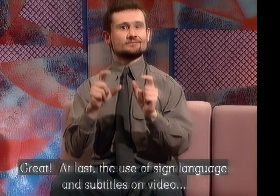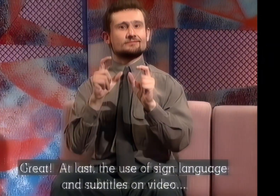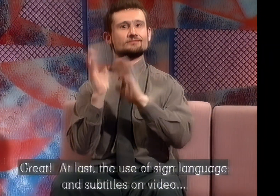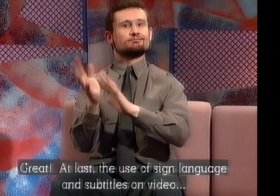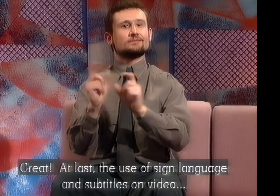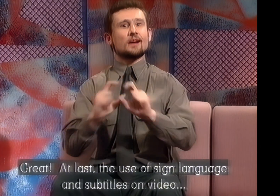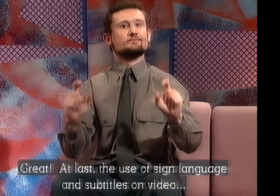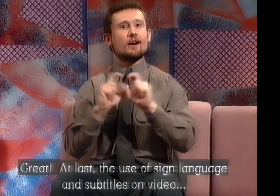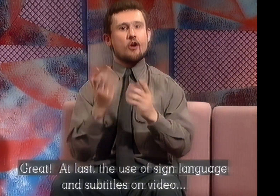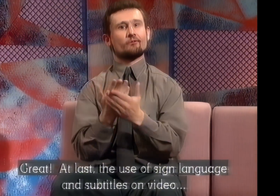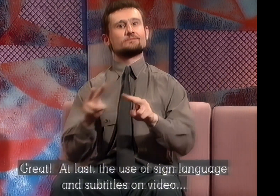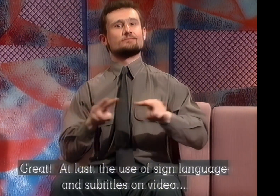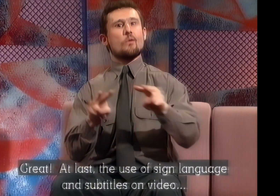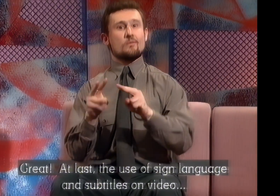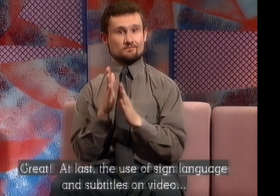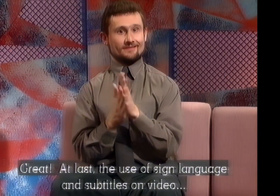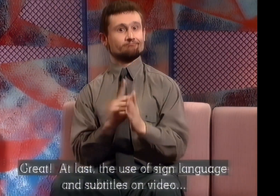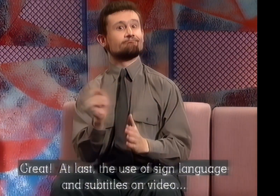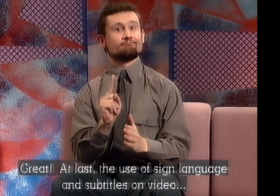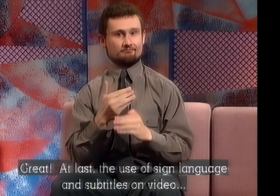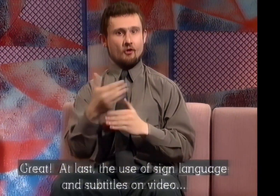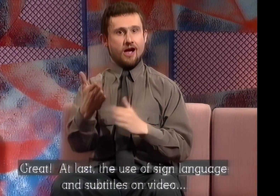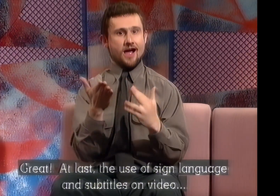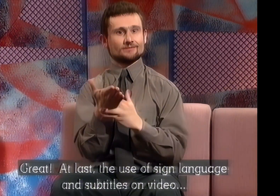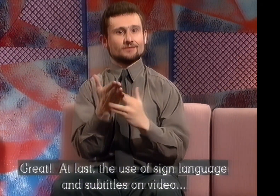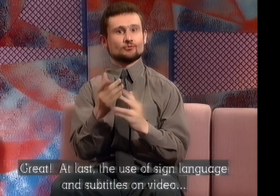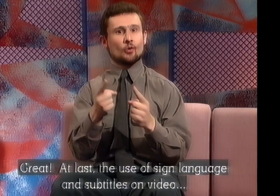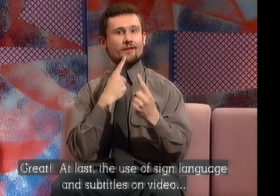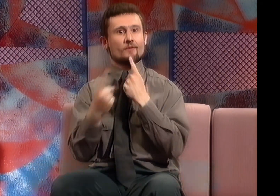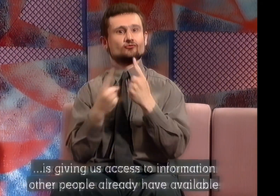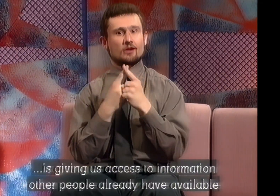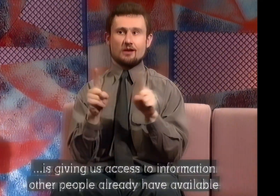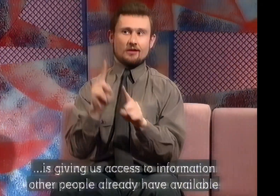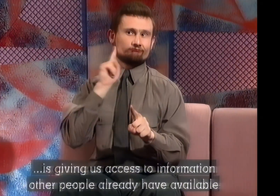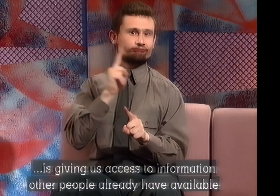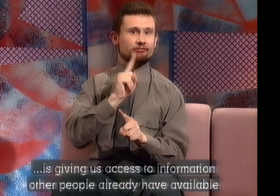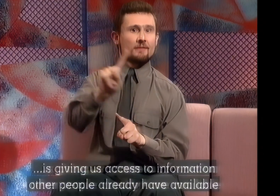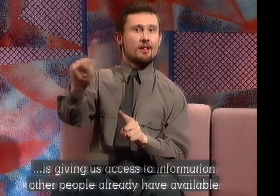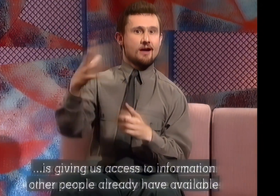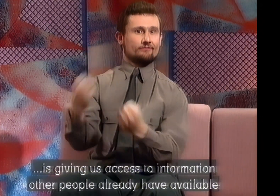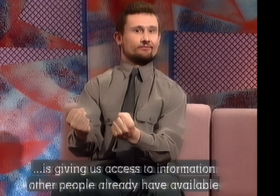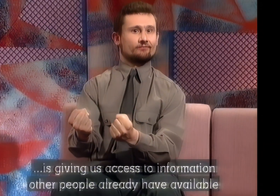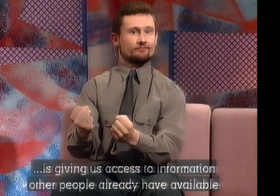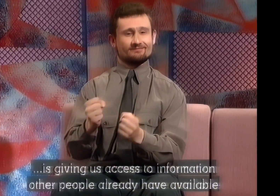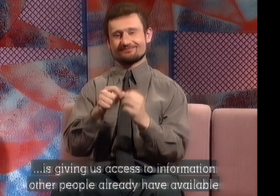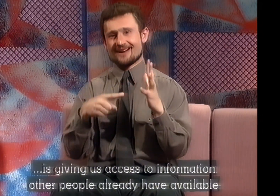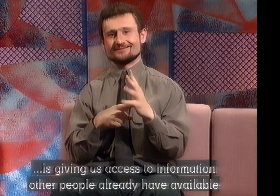Great, at last. The use of sign language and subtitles on video is giving us access to information other people already